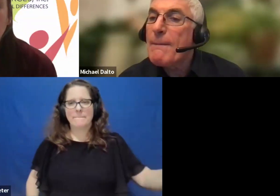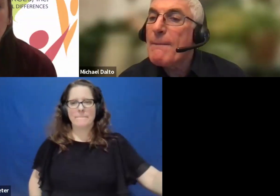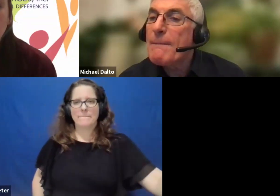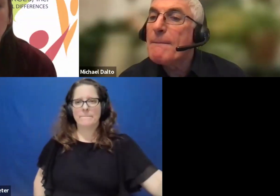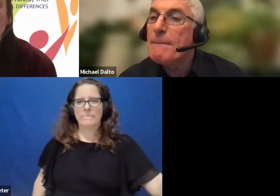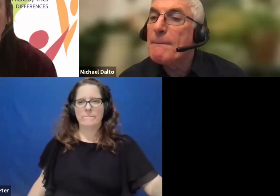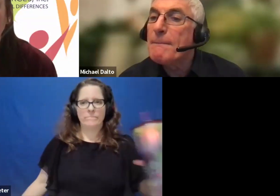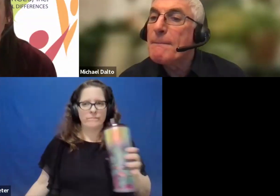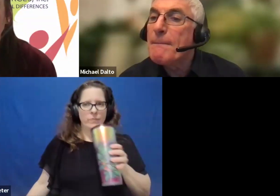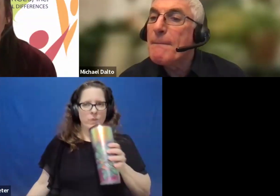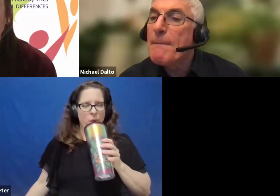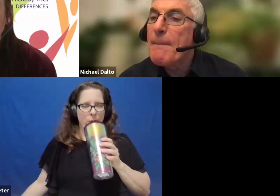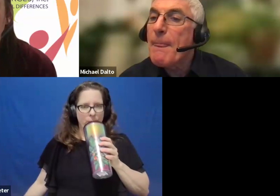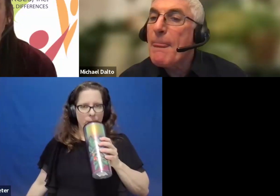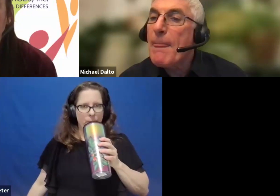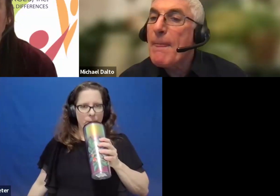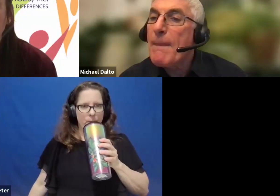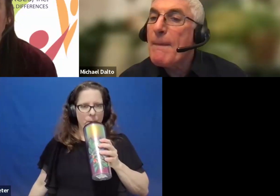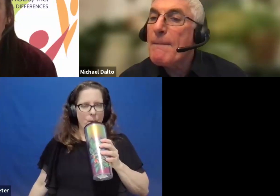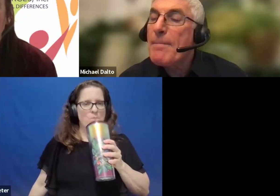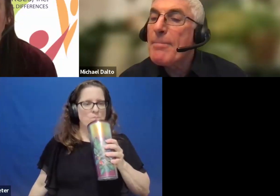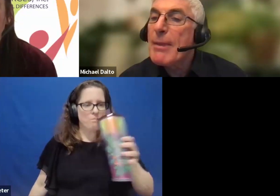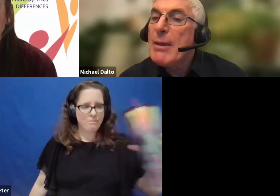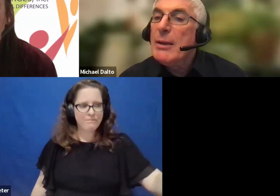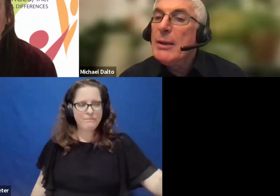Okay, great.